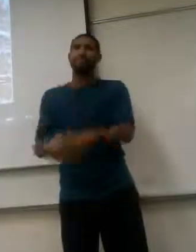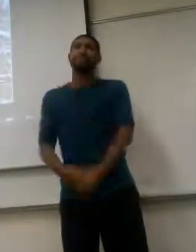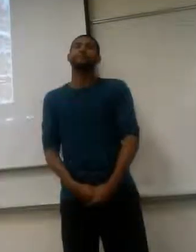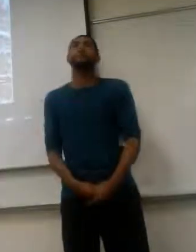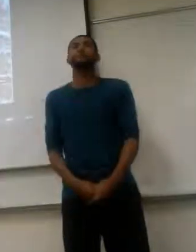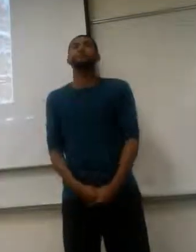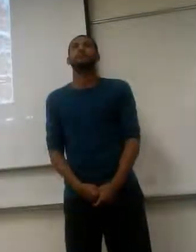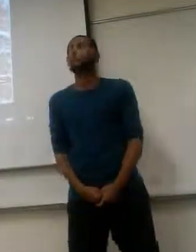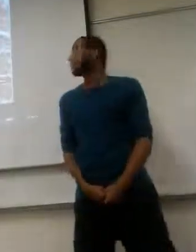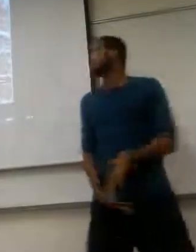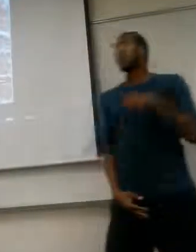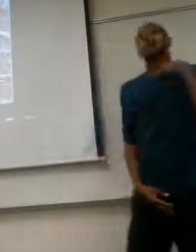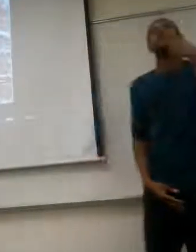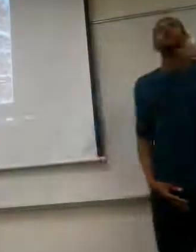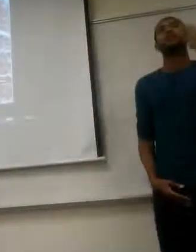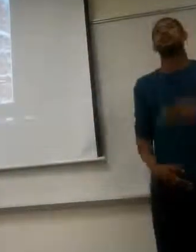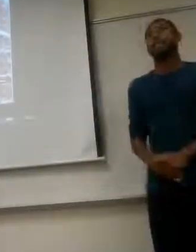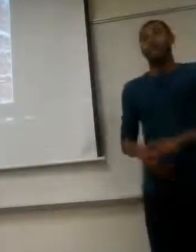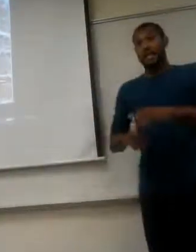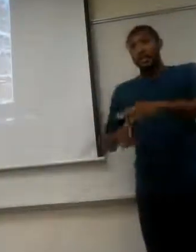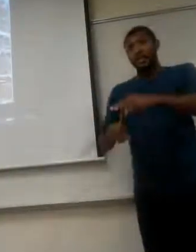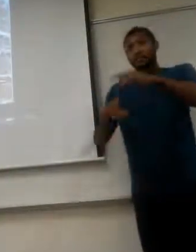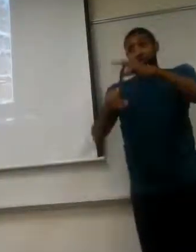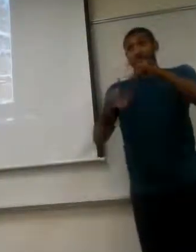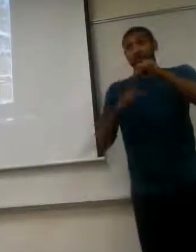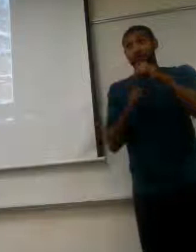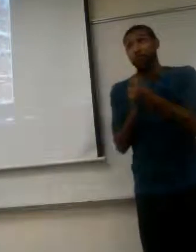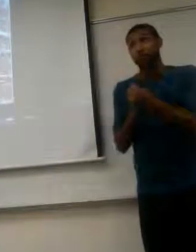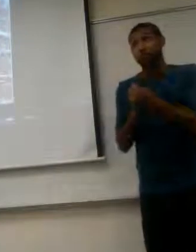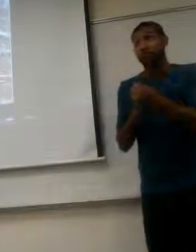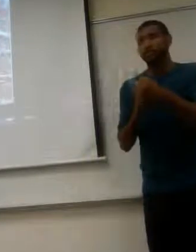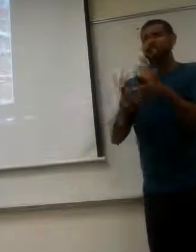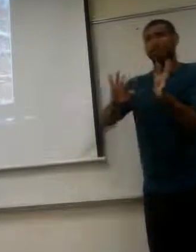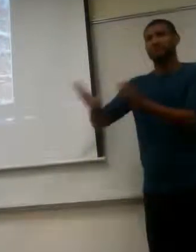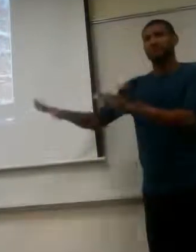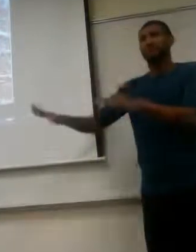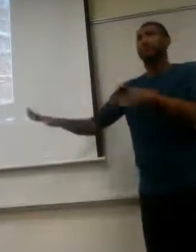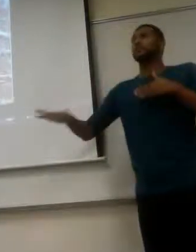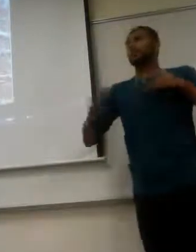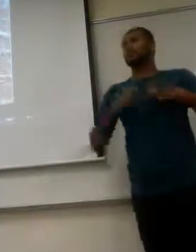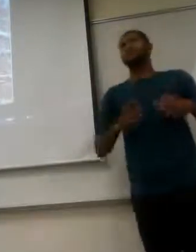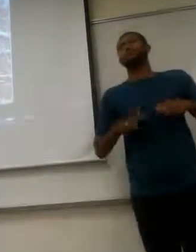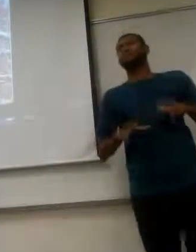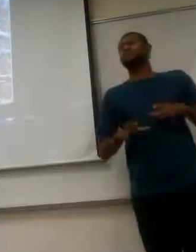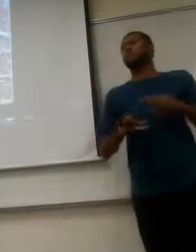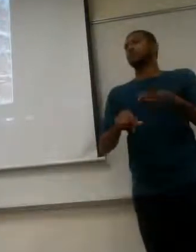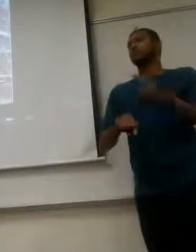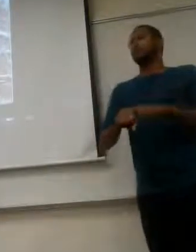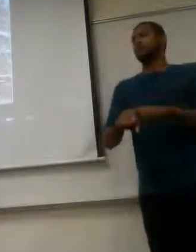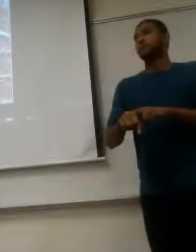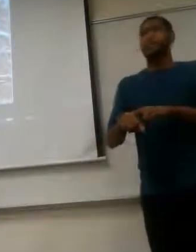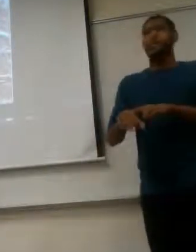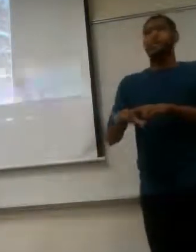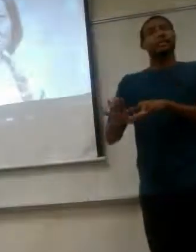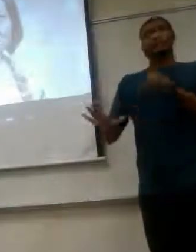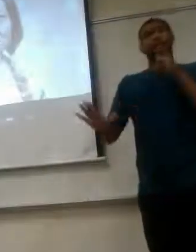Except for special occasions, Sitting Bull dressed like a common man, although he was well off. He wasn't arrogant like some chiefs. He